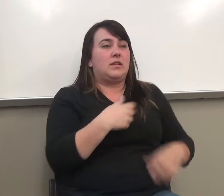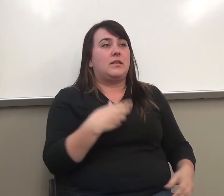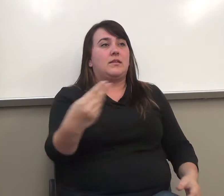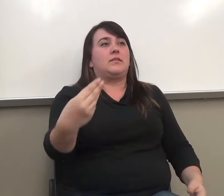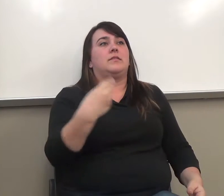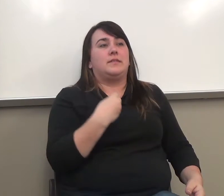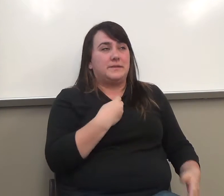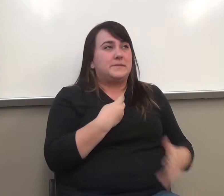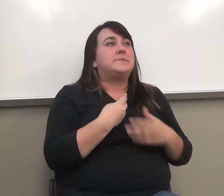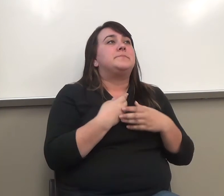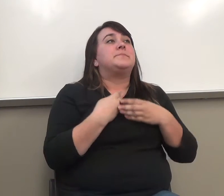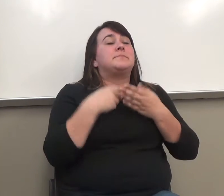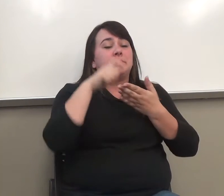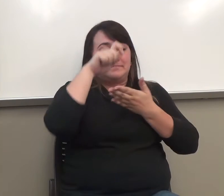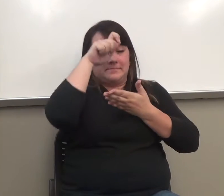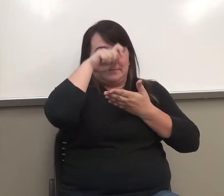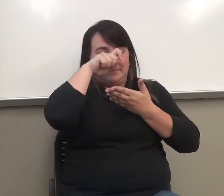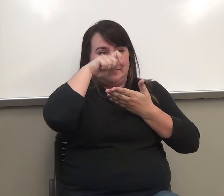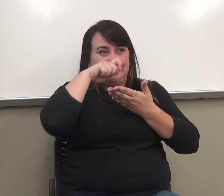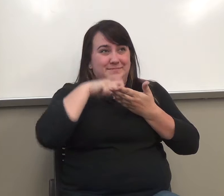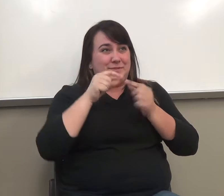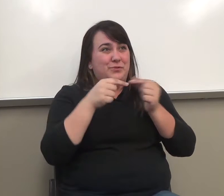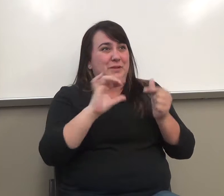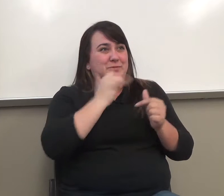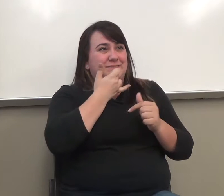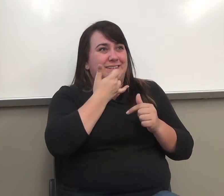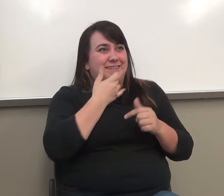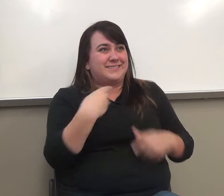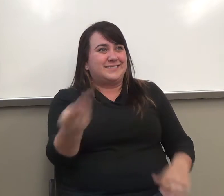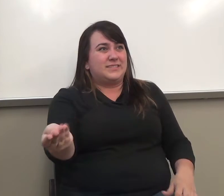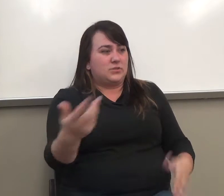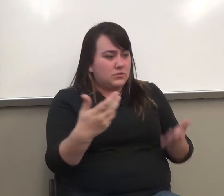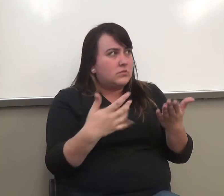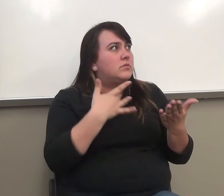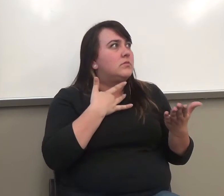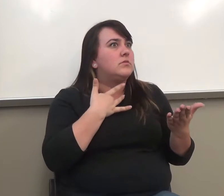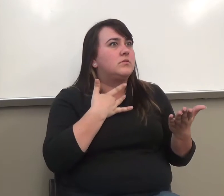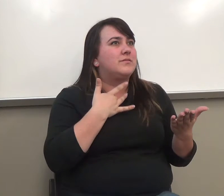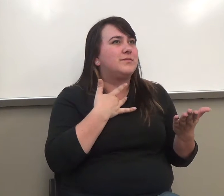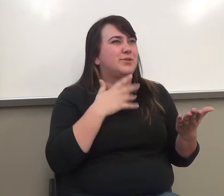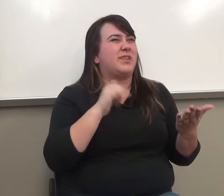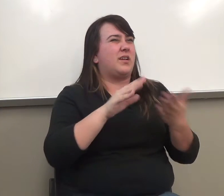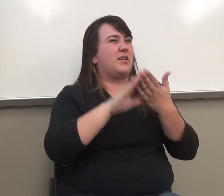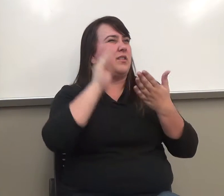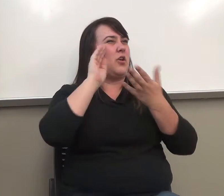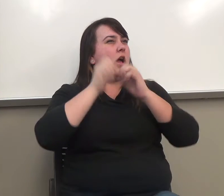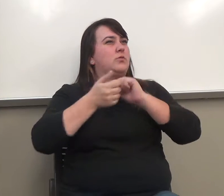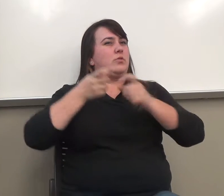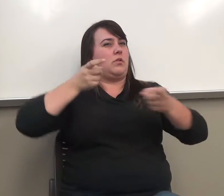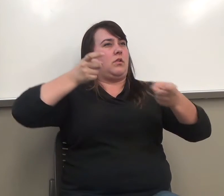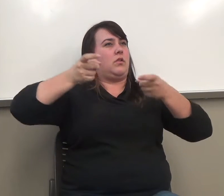happens? It's full of mistakes. Okay, so that's part of what we're going to do in here, is kind of learn to deal